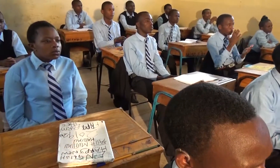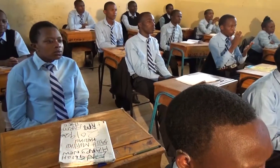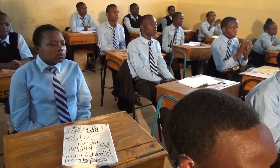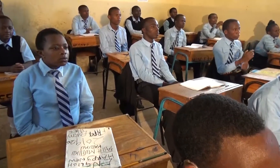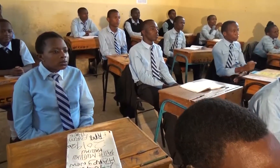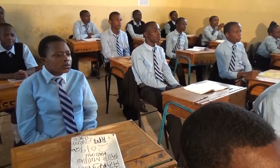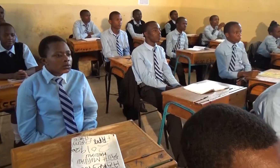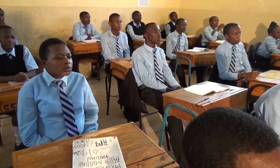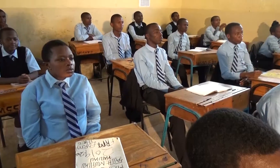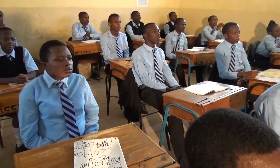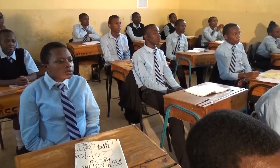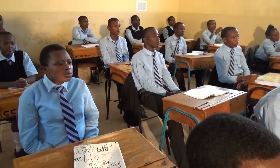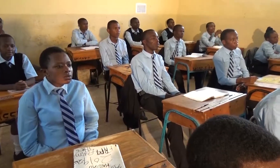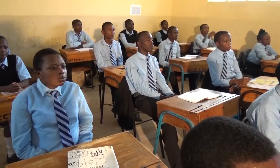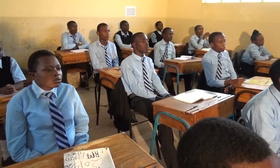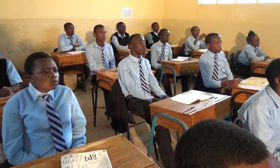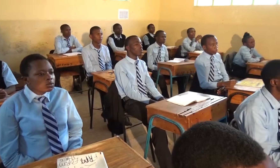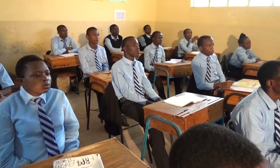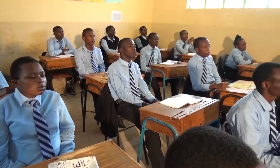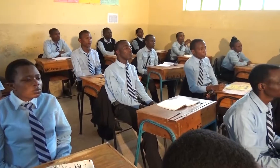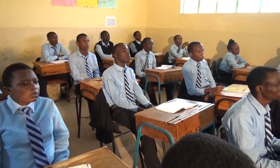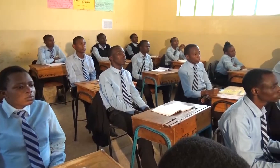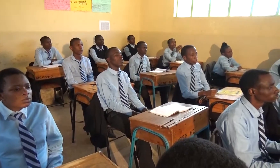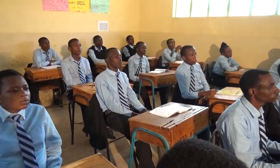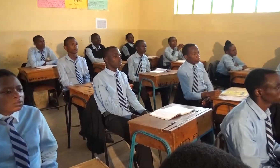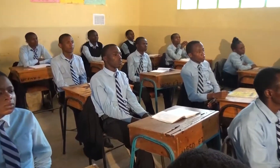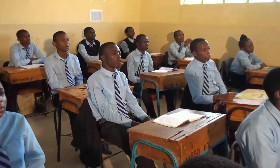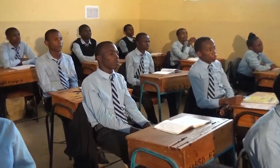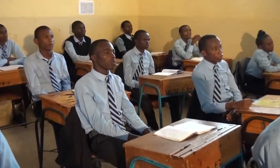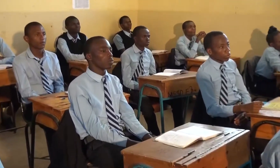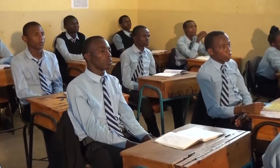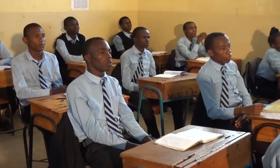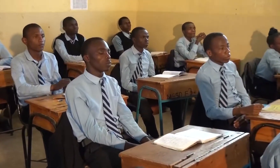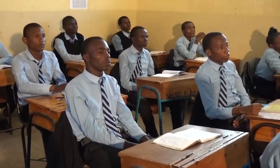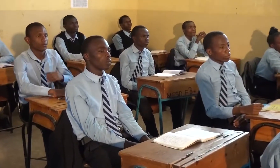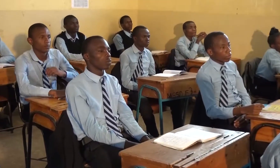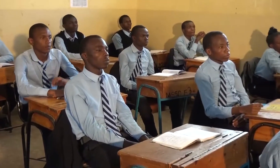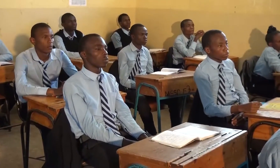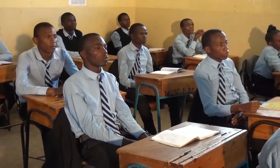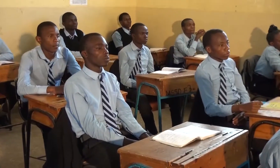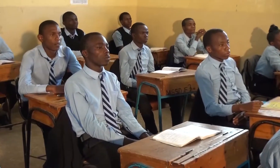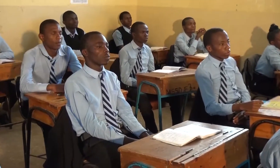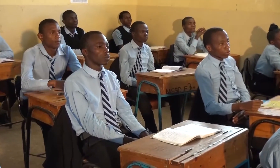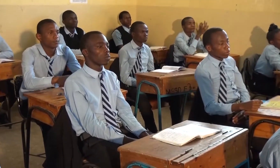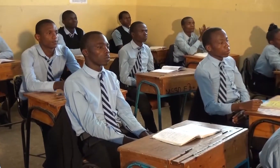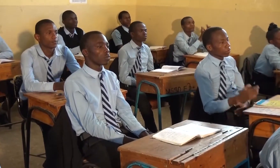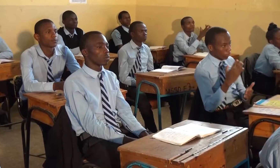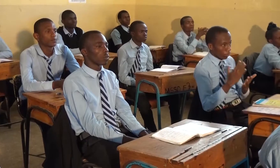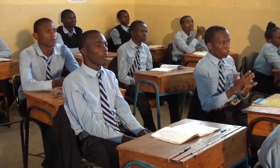different people have different ideas about it. Some they accept, others they do not accept too. So these